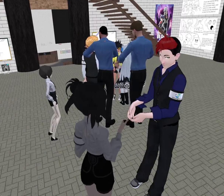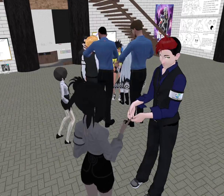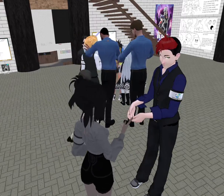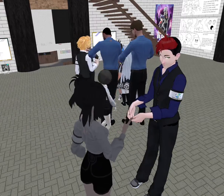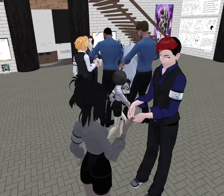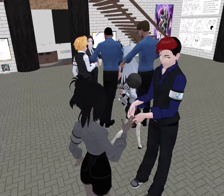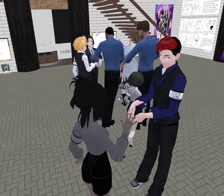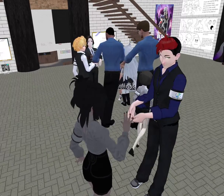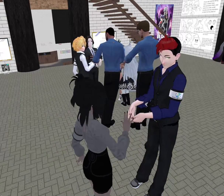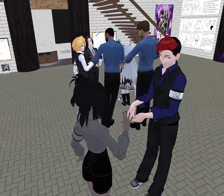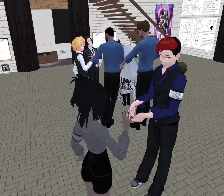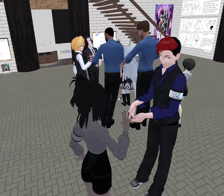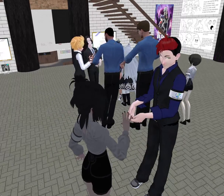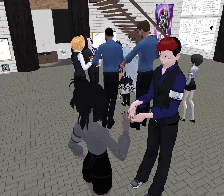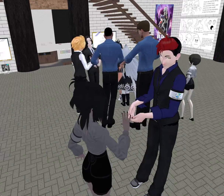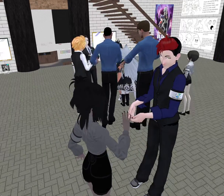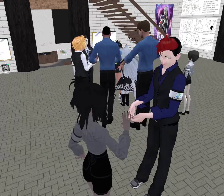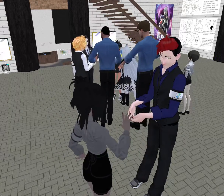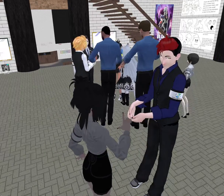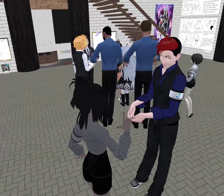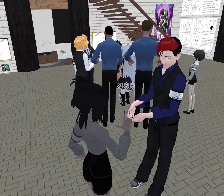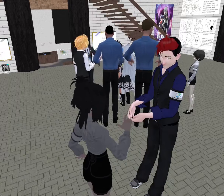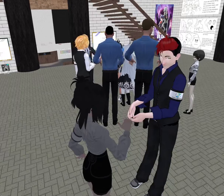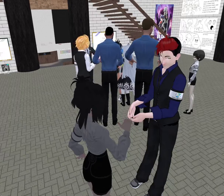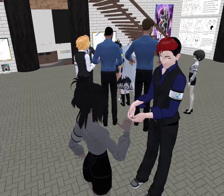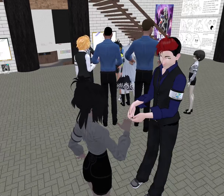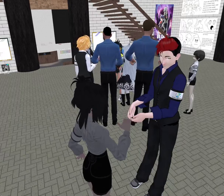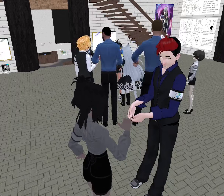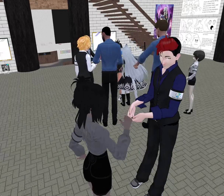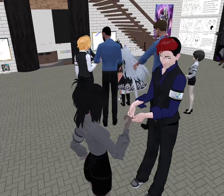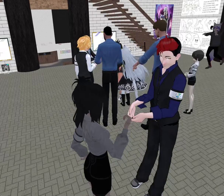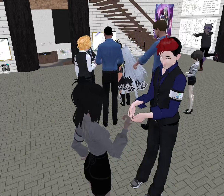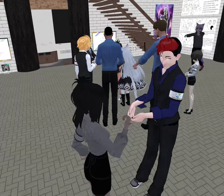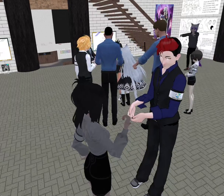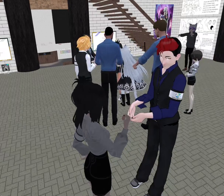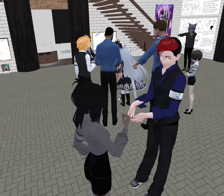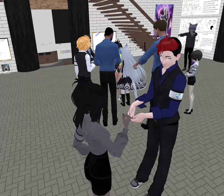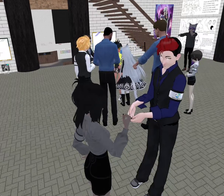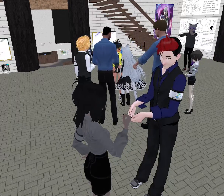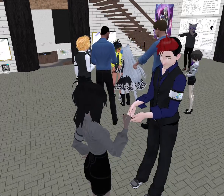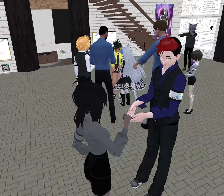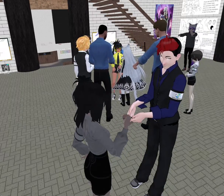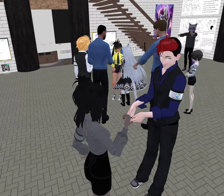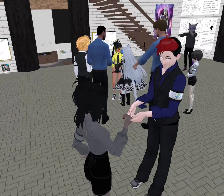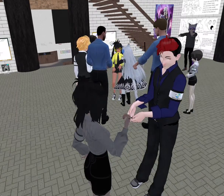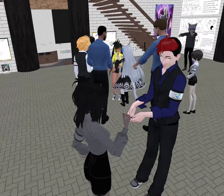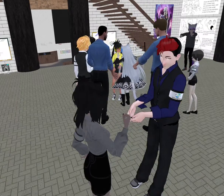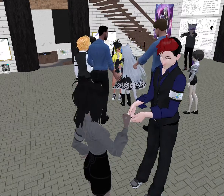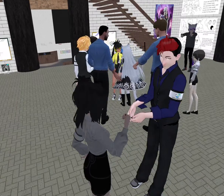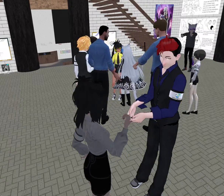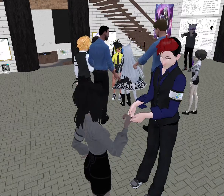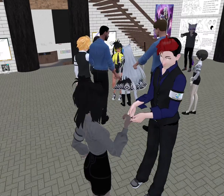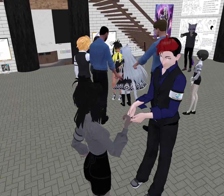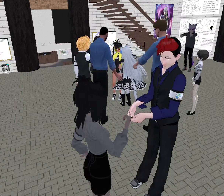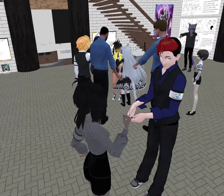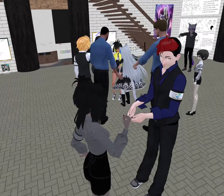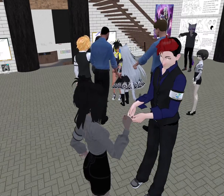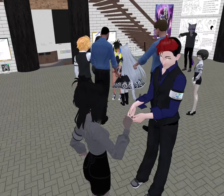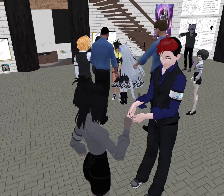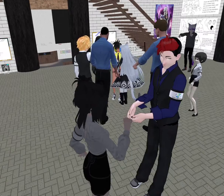much you're yeah, but I know all the signs in Danish. It's just about to find out how to say it in in this